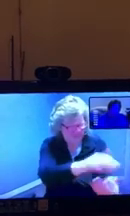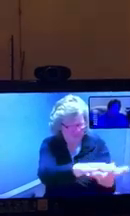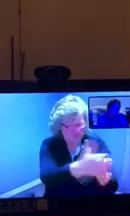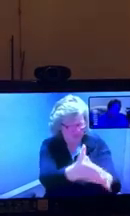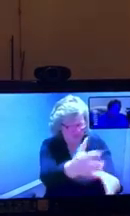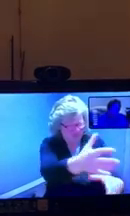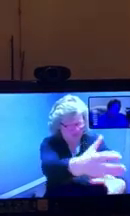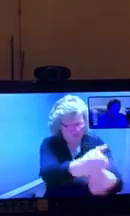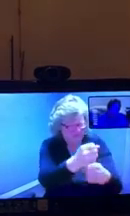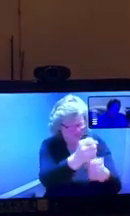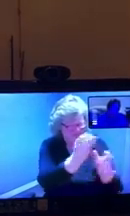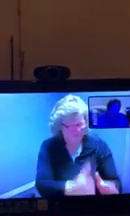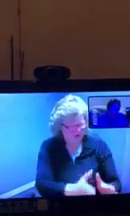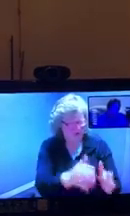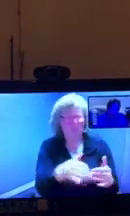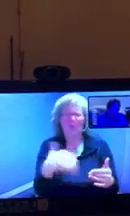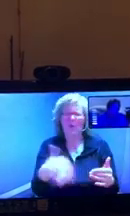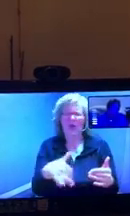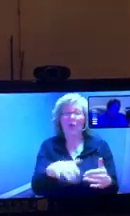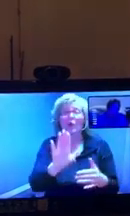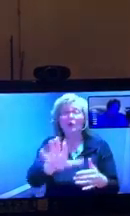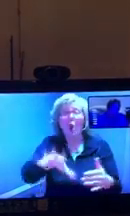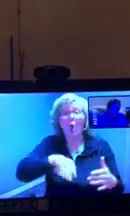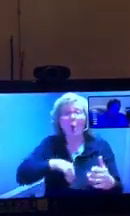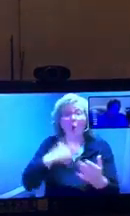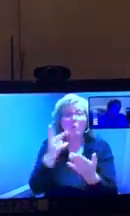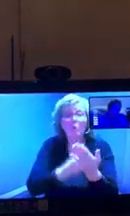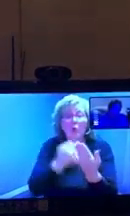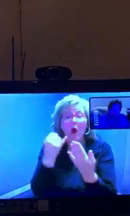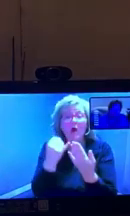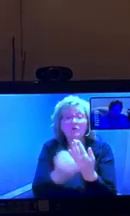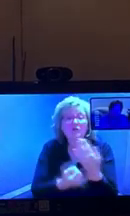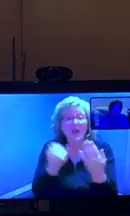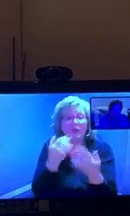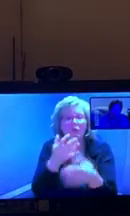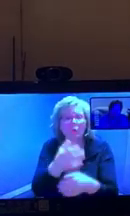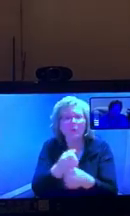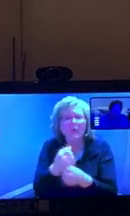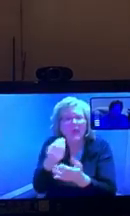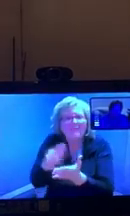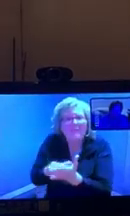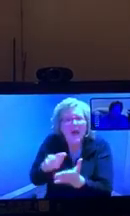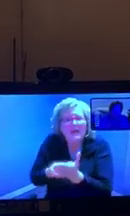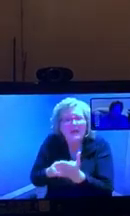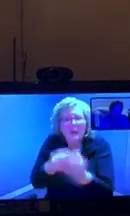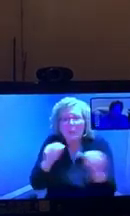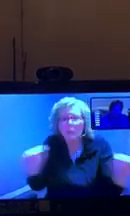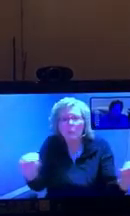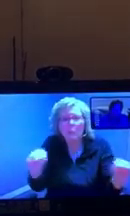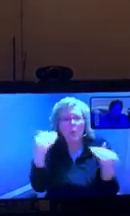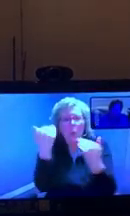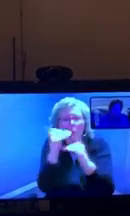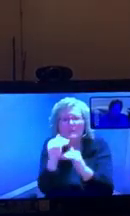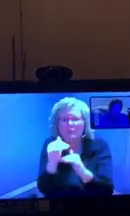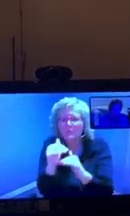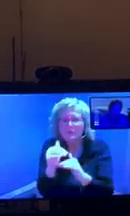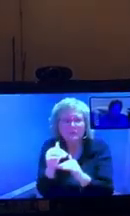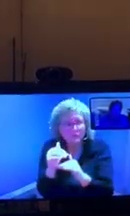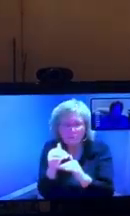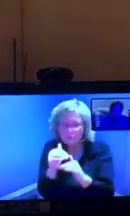own projects are going to be funded. Your own projects. No restrictions. No restrictions. And I'm going to share something here quickly. Let's just say